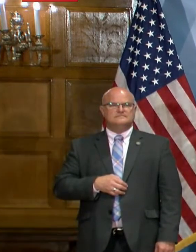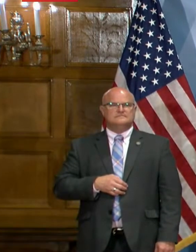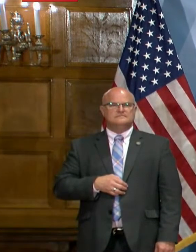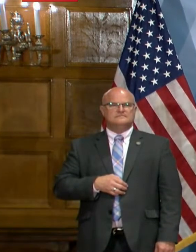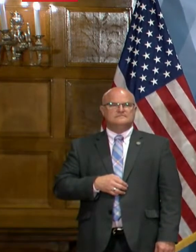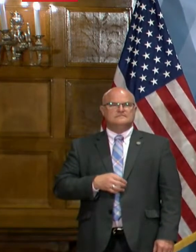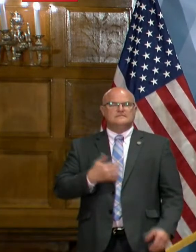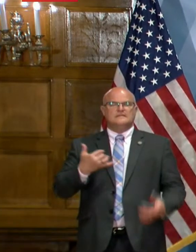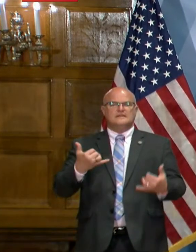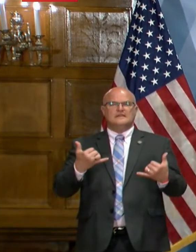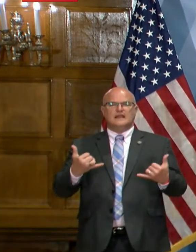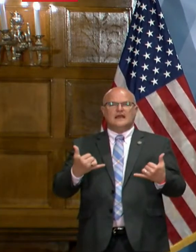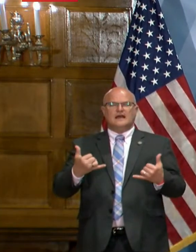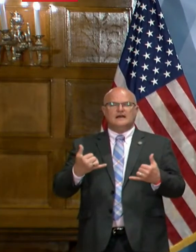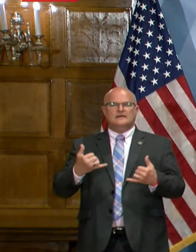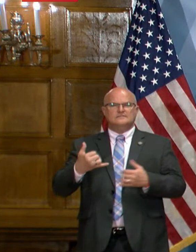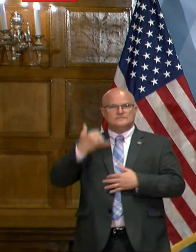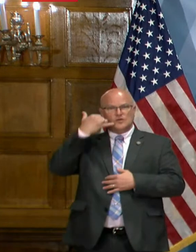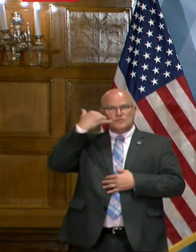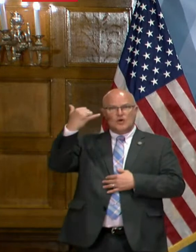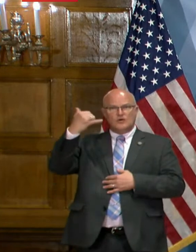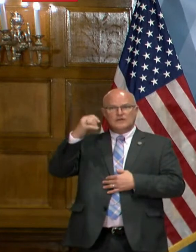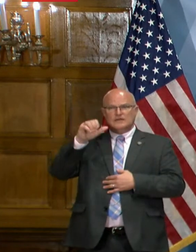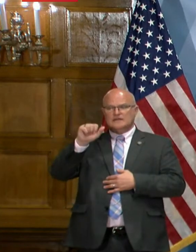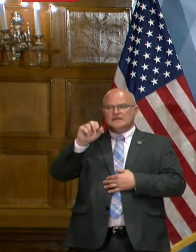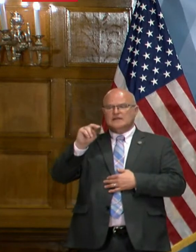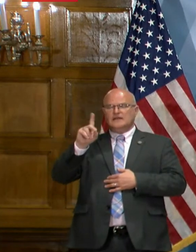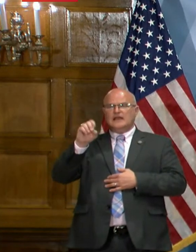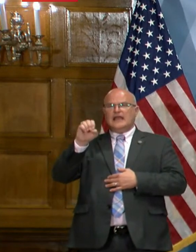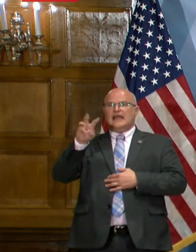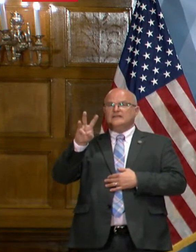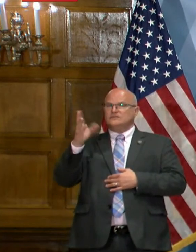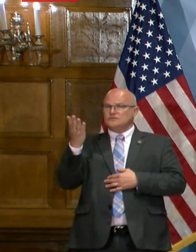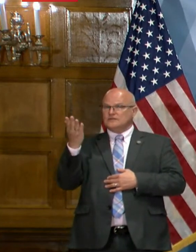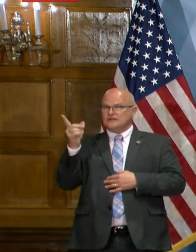Let me go remotely. Is Andrew DeMillo on the line?